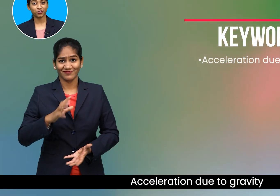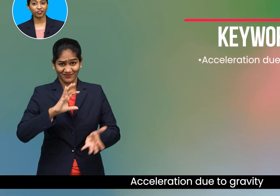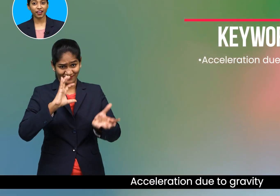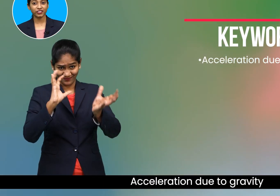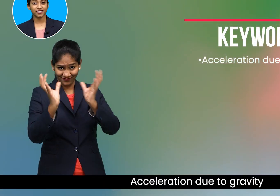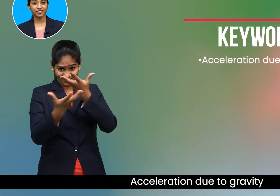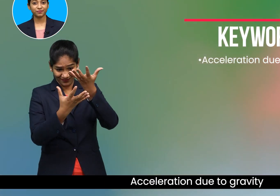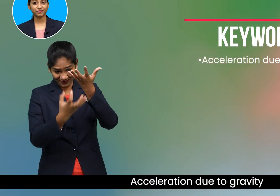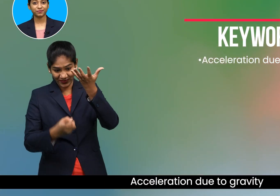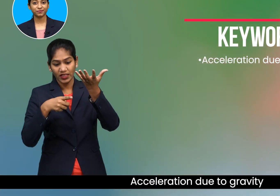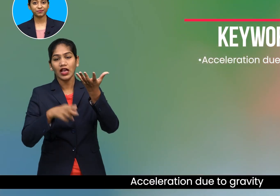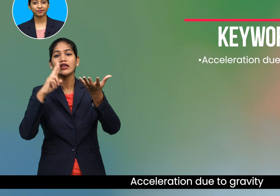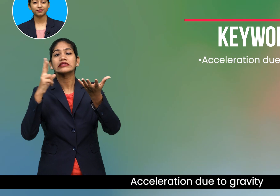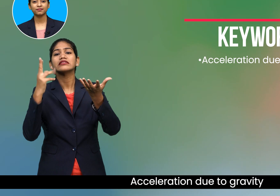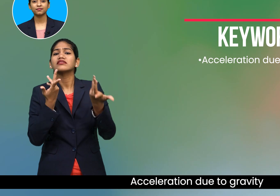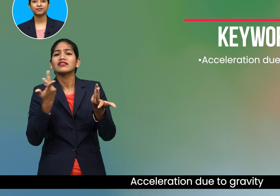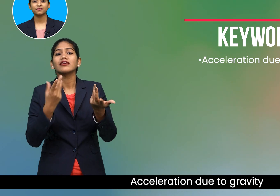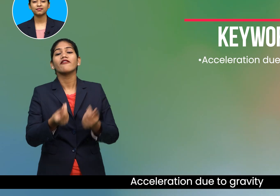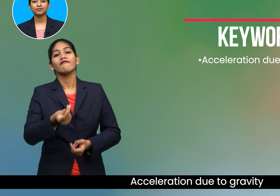acceleration due to gravity,